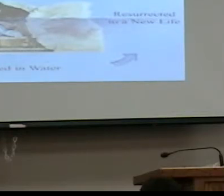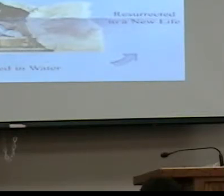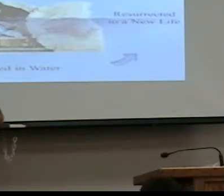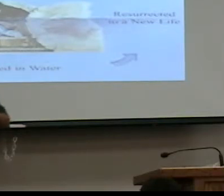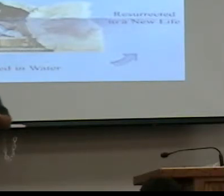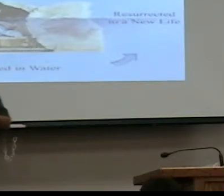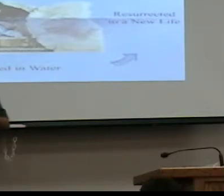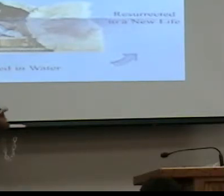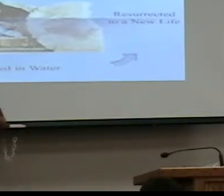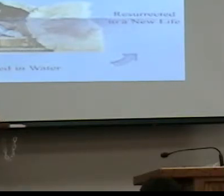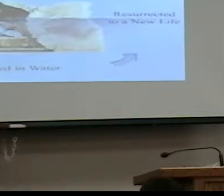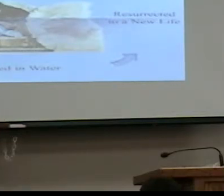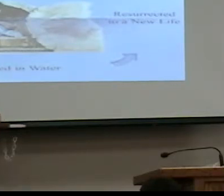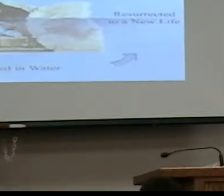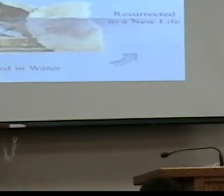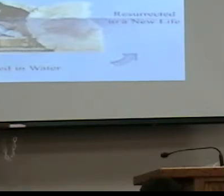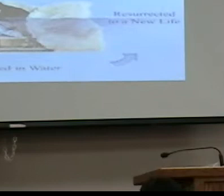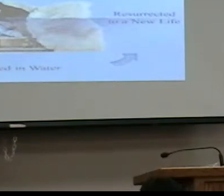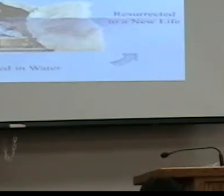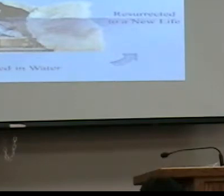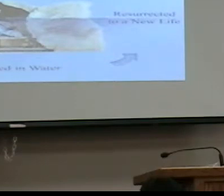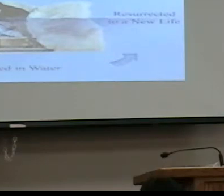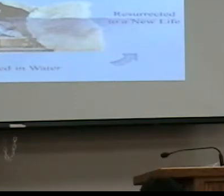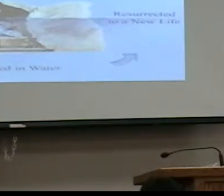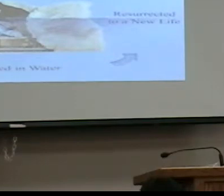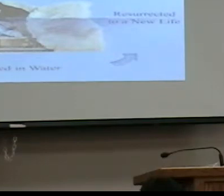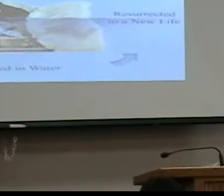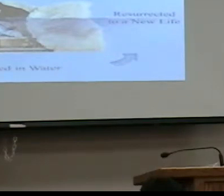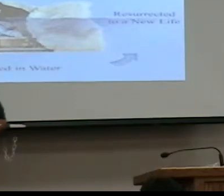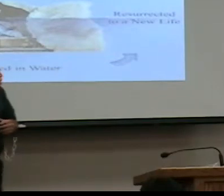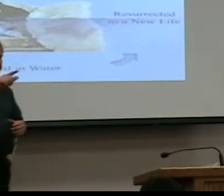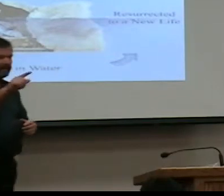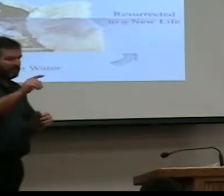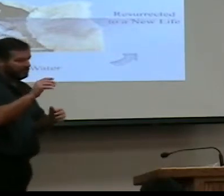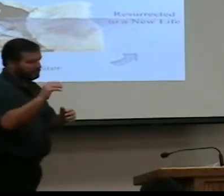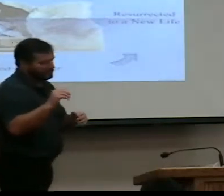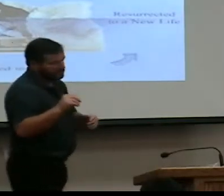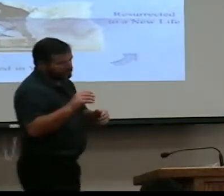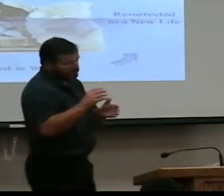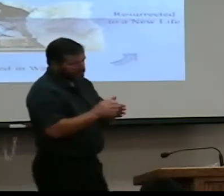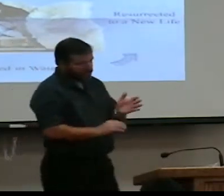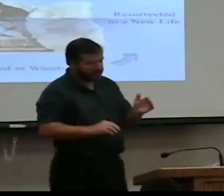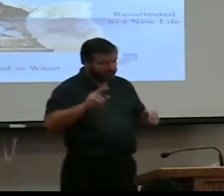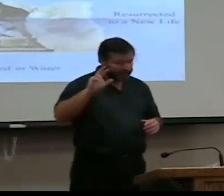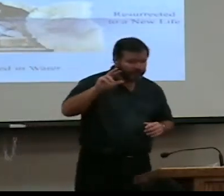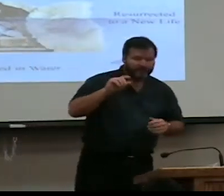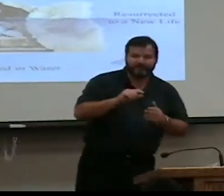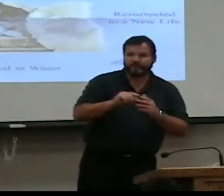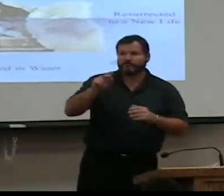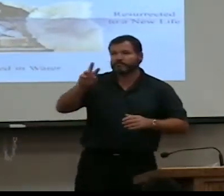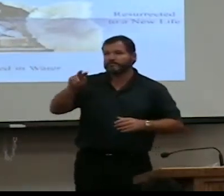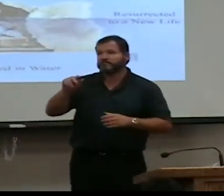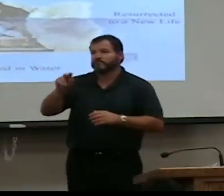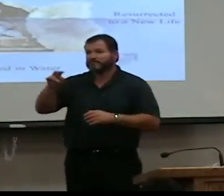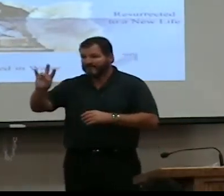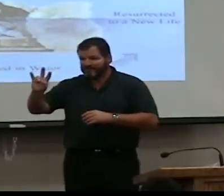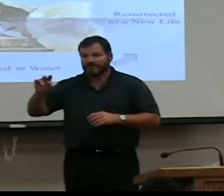Then you're raised to a new life. Let's look at Galatians 3, verse 26,